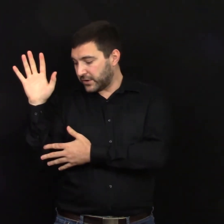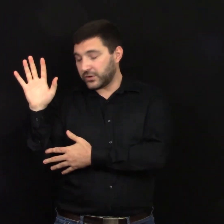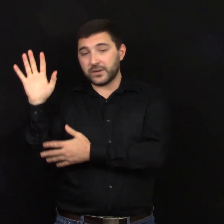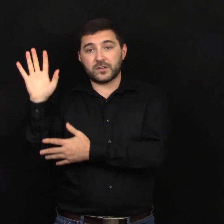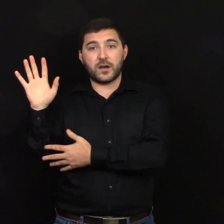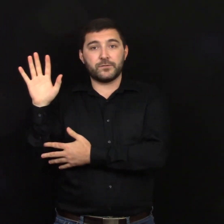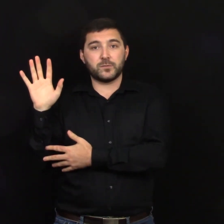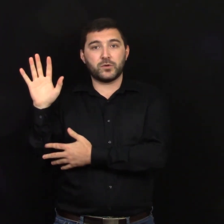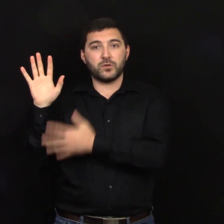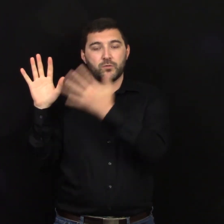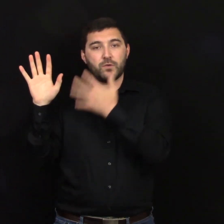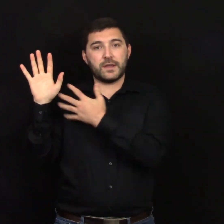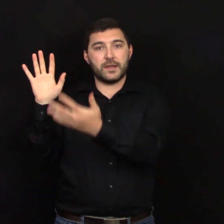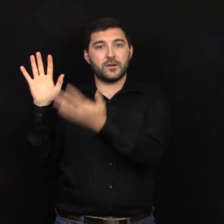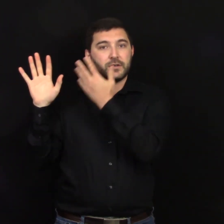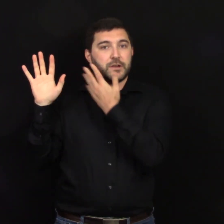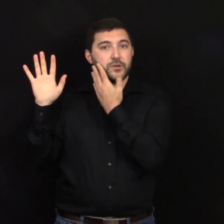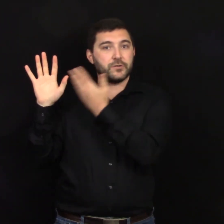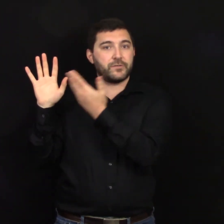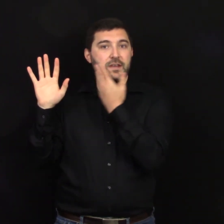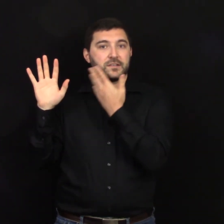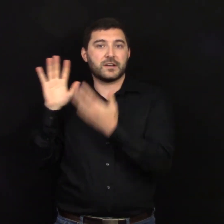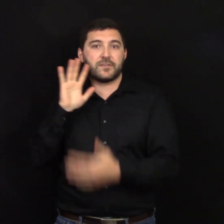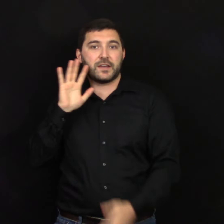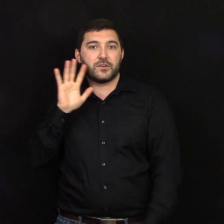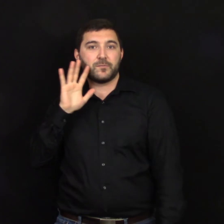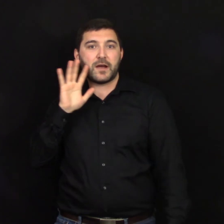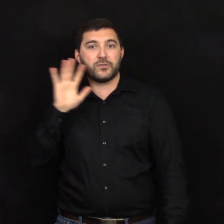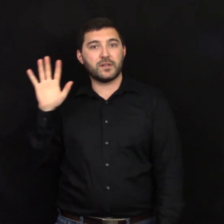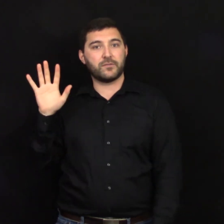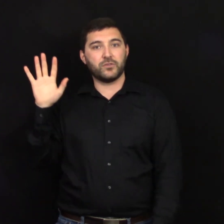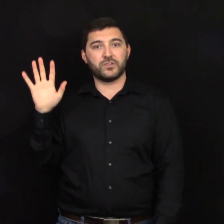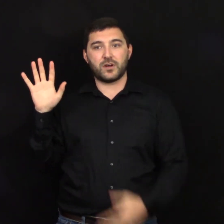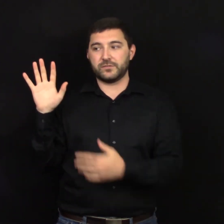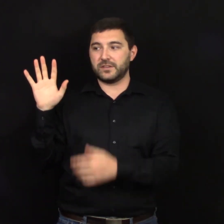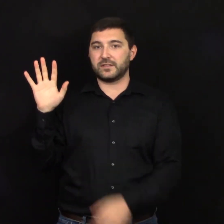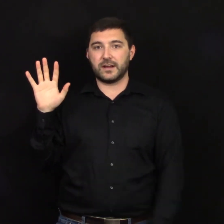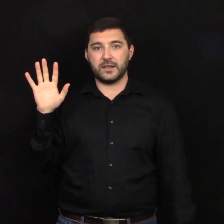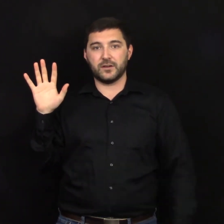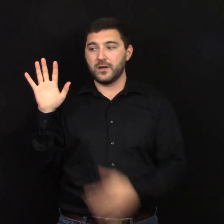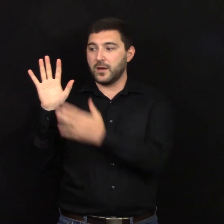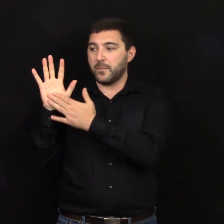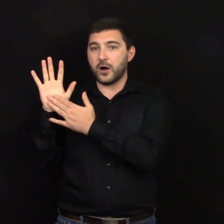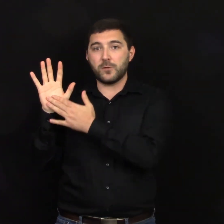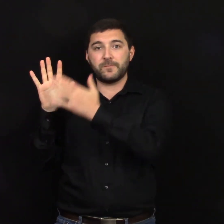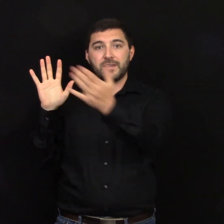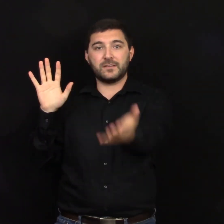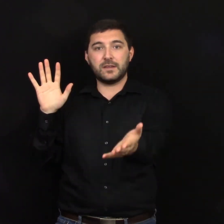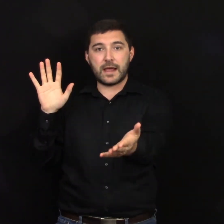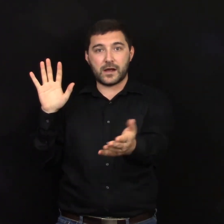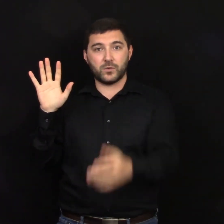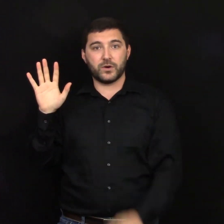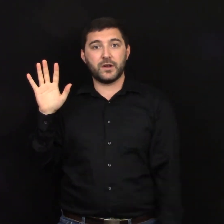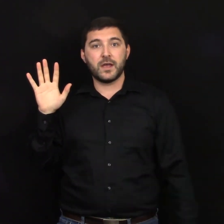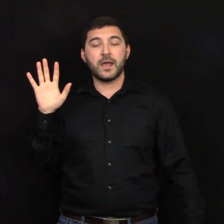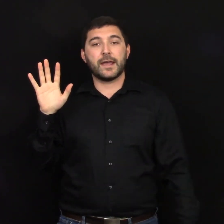it's comfortable right here near your face, kind of at your mouth level, just off to the side here, palm facing outward. And